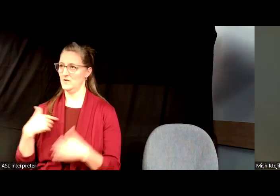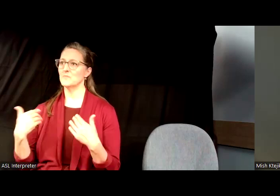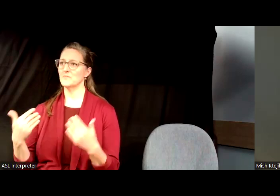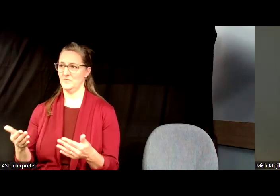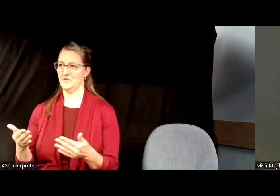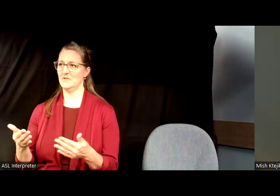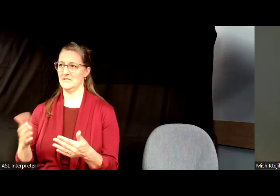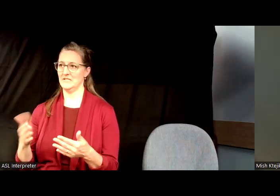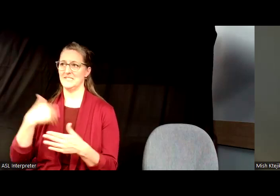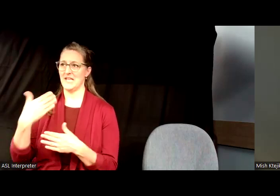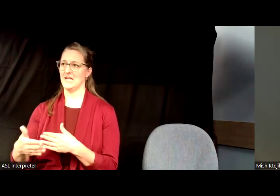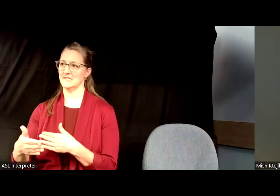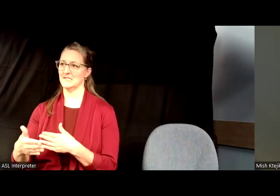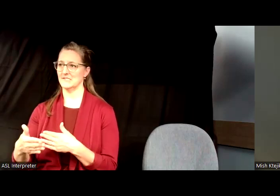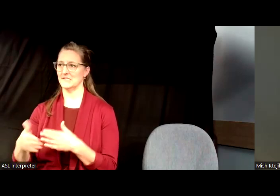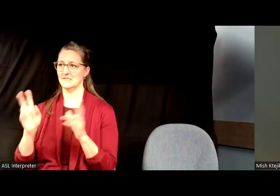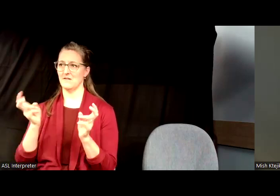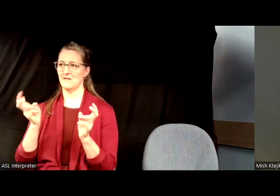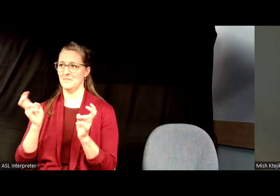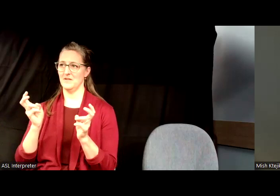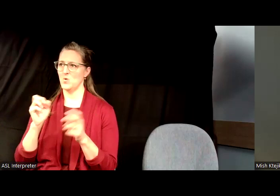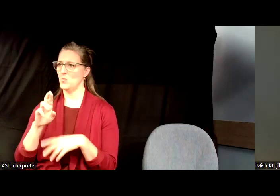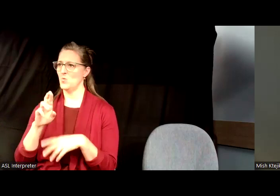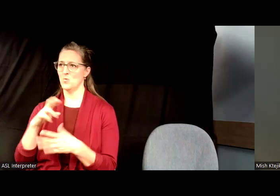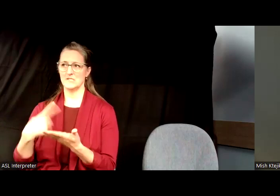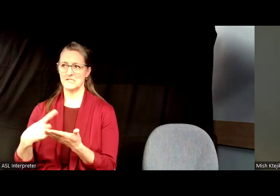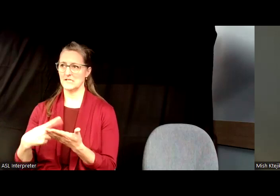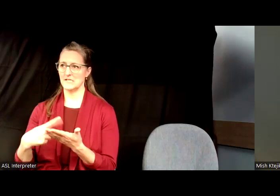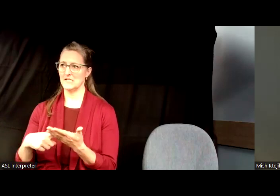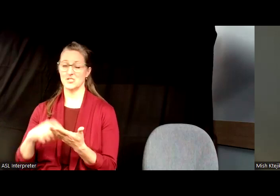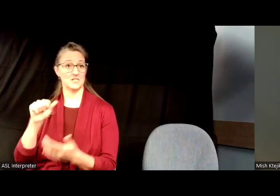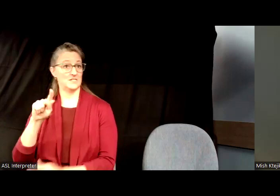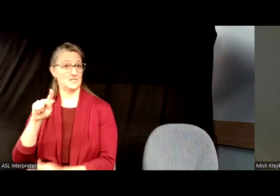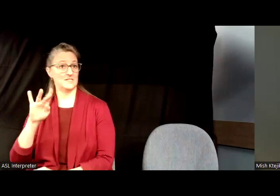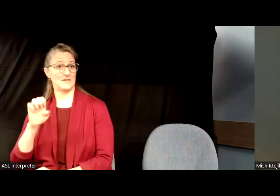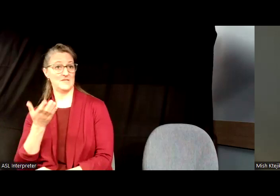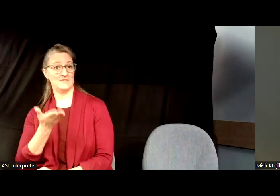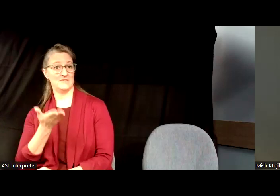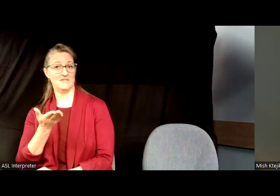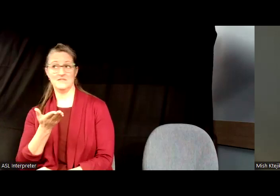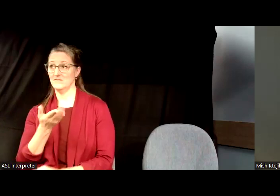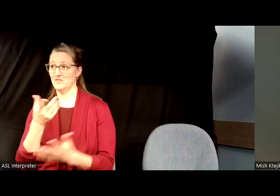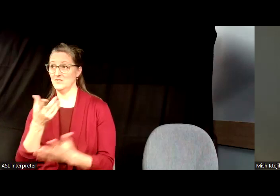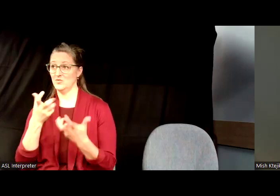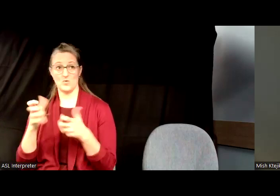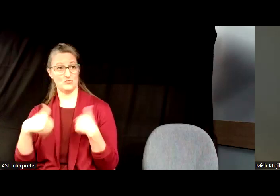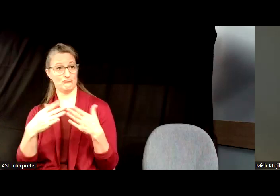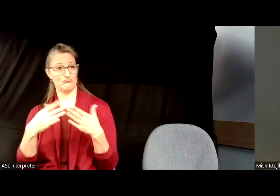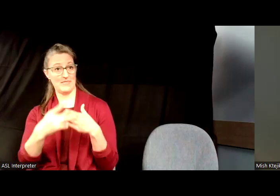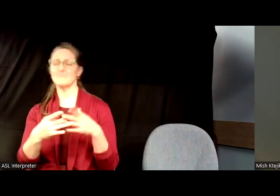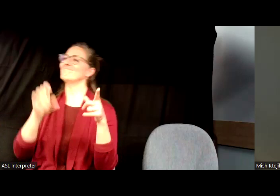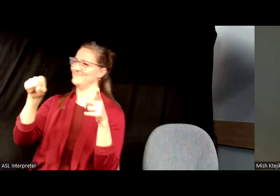So let's proceed to the next discussion, Sammy. Do you want to take the lead on that?